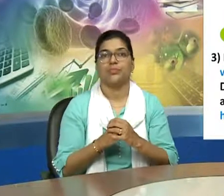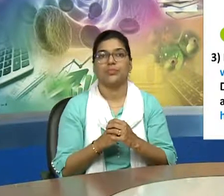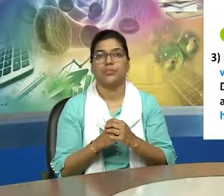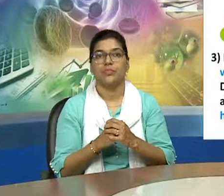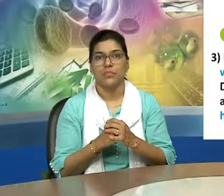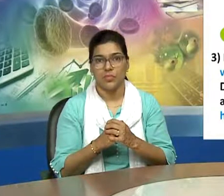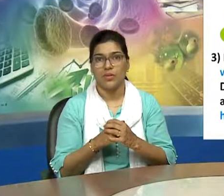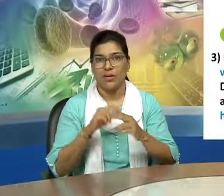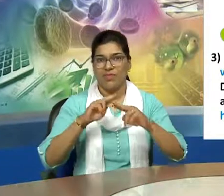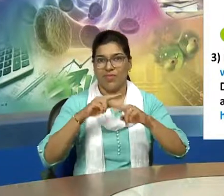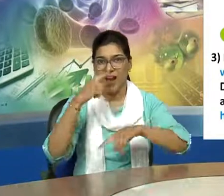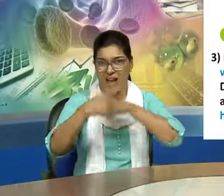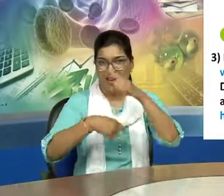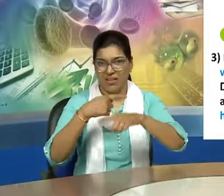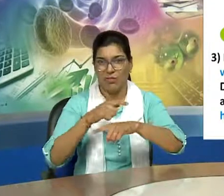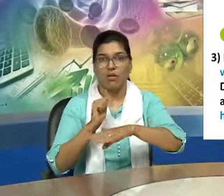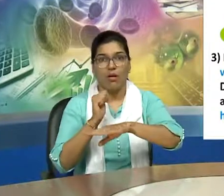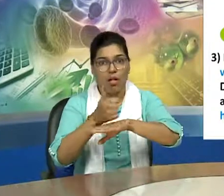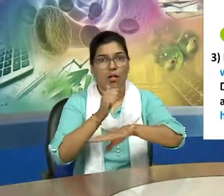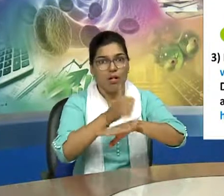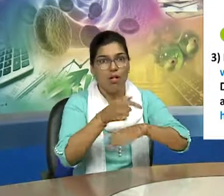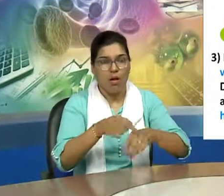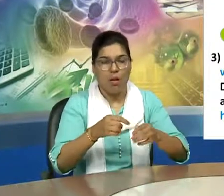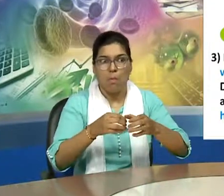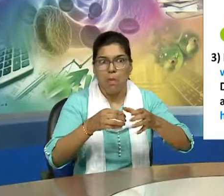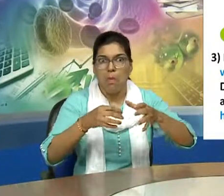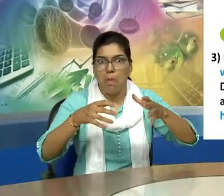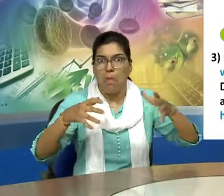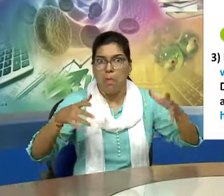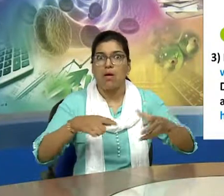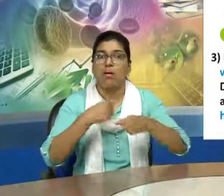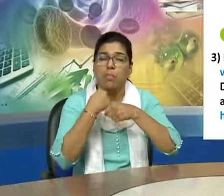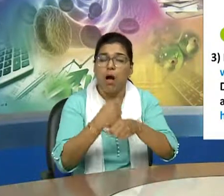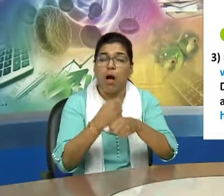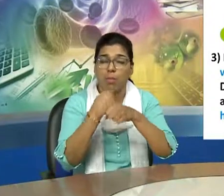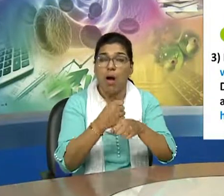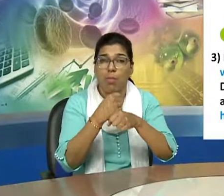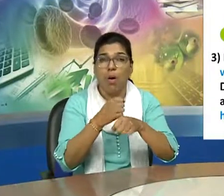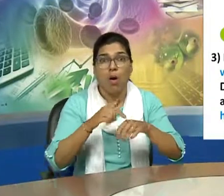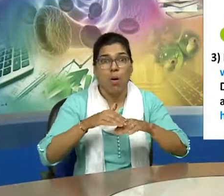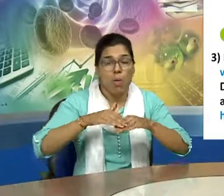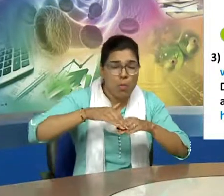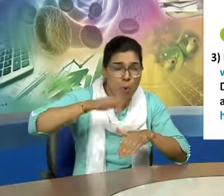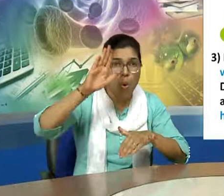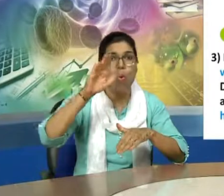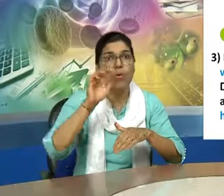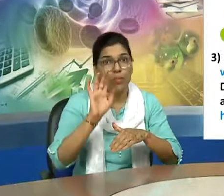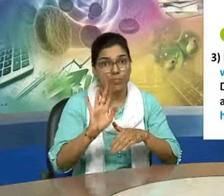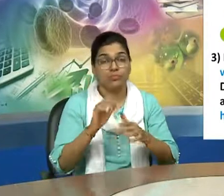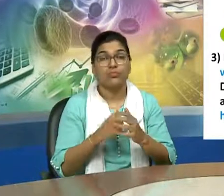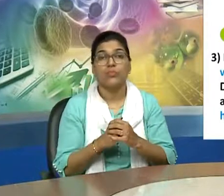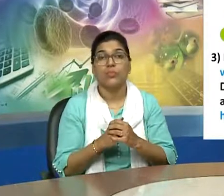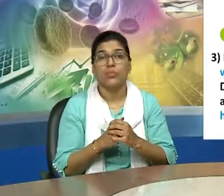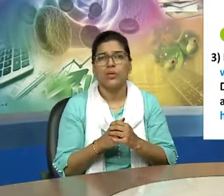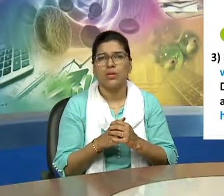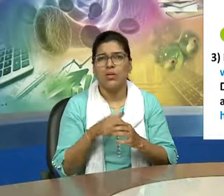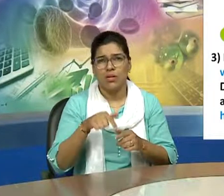This third point, which you can see on the screen also, is explaining that industries